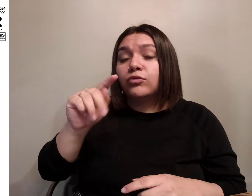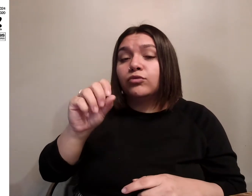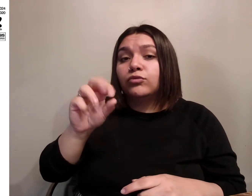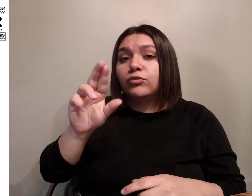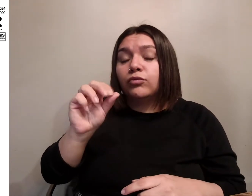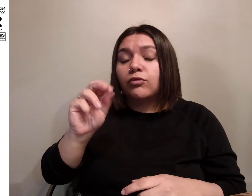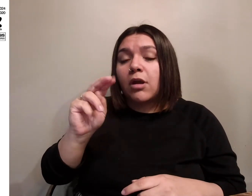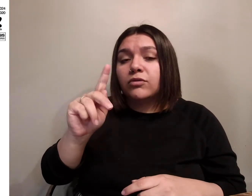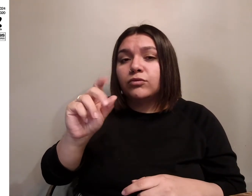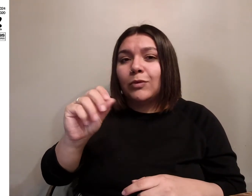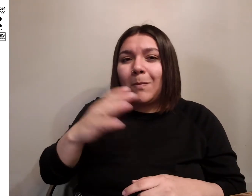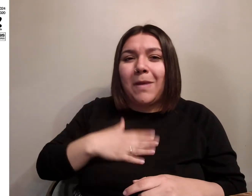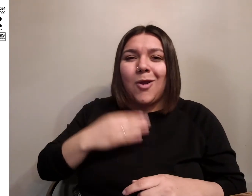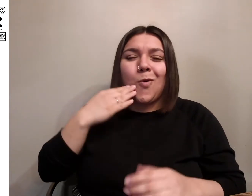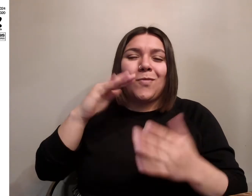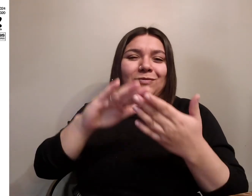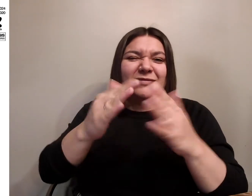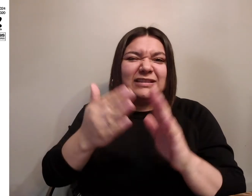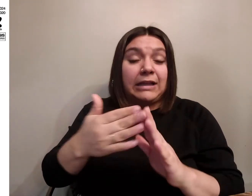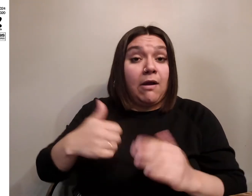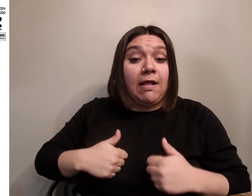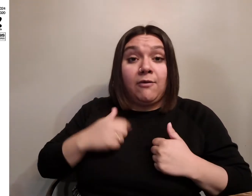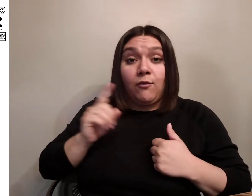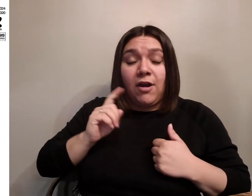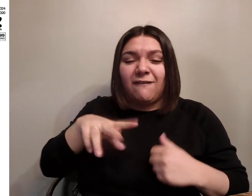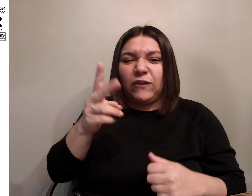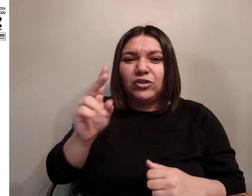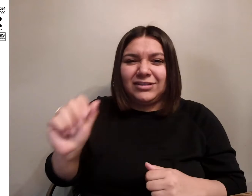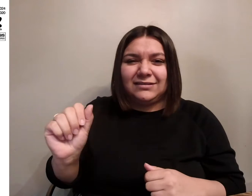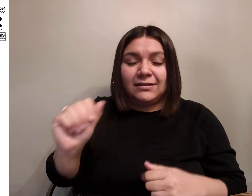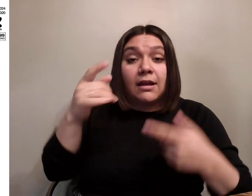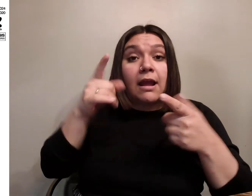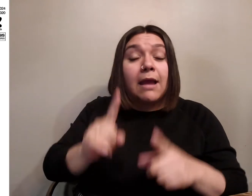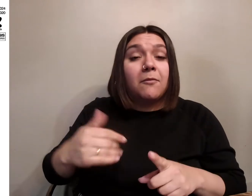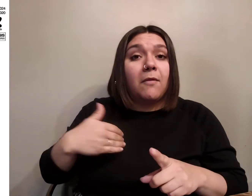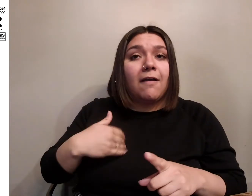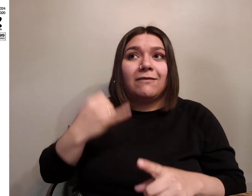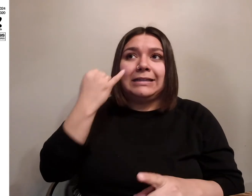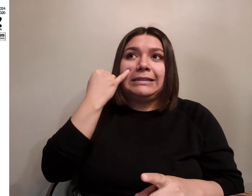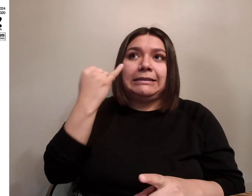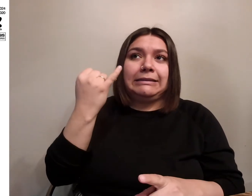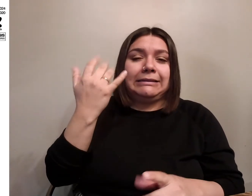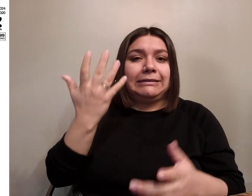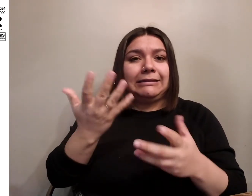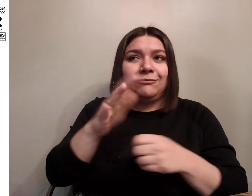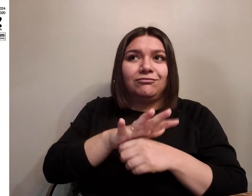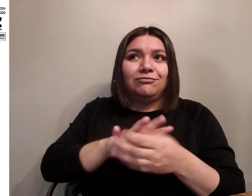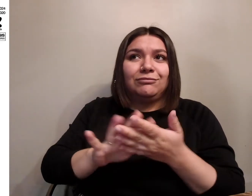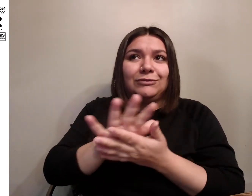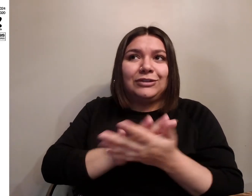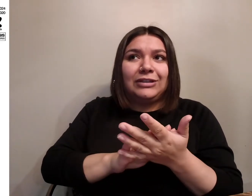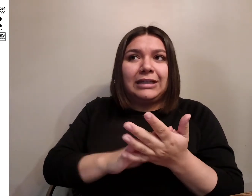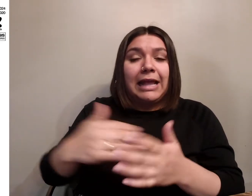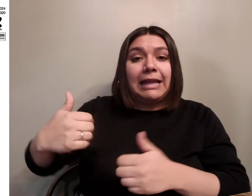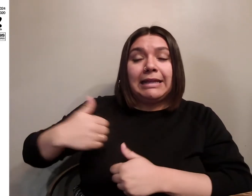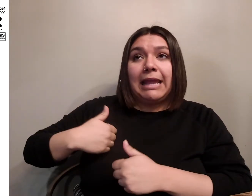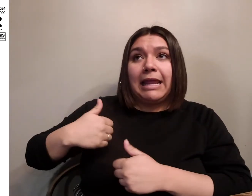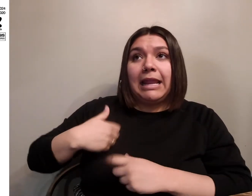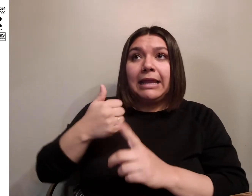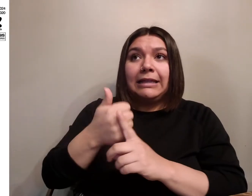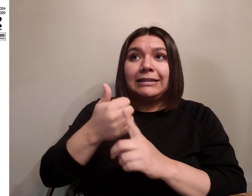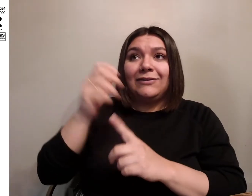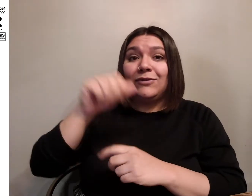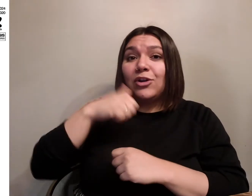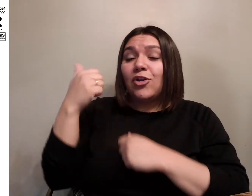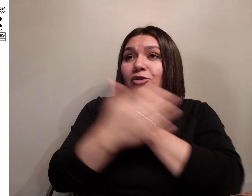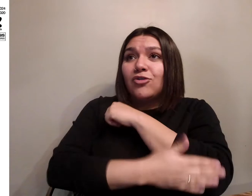had gone to Toronto from my hometown in Virginia, having only a vague idea, I